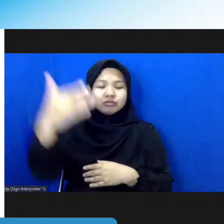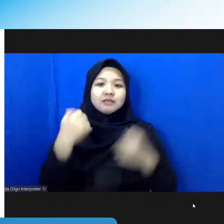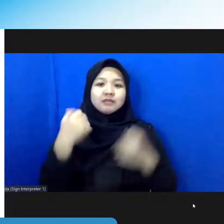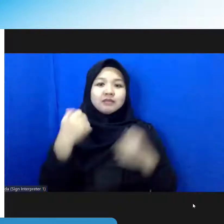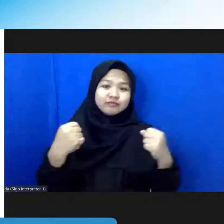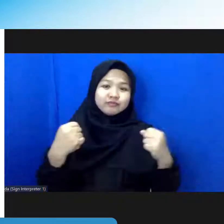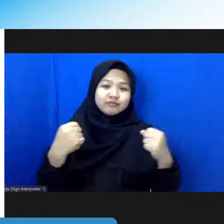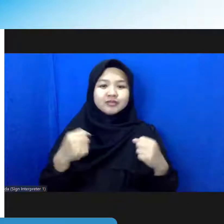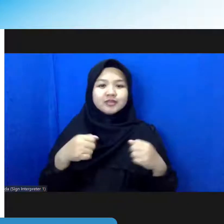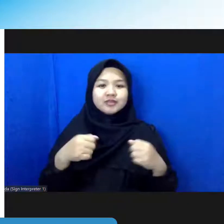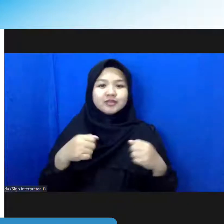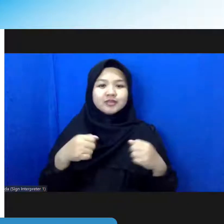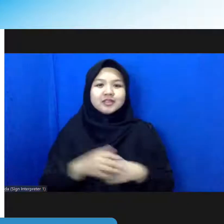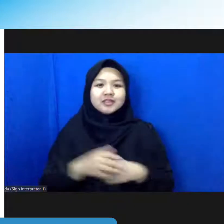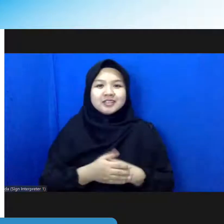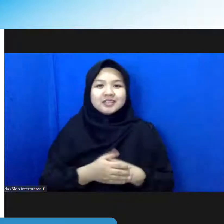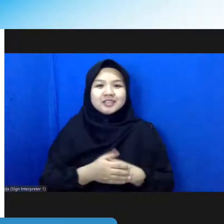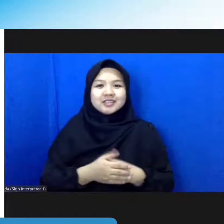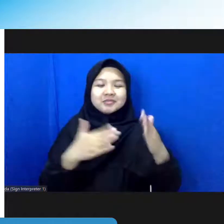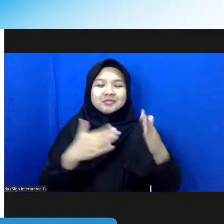good rest of the day or night.